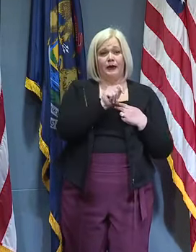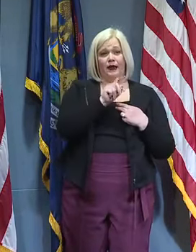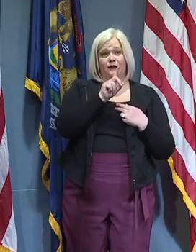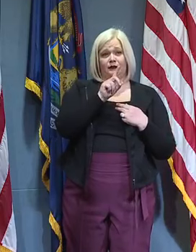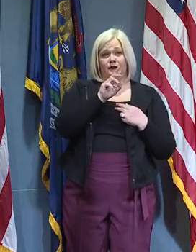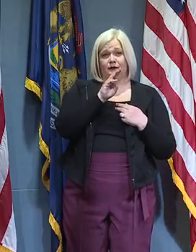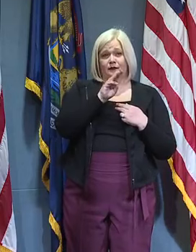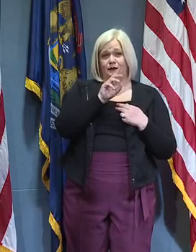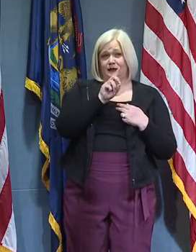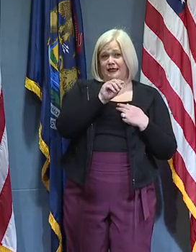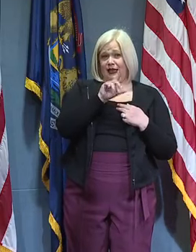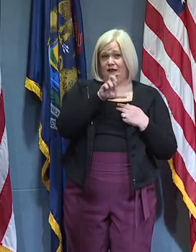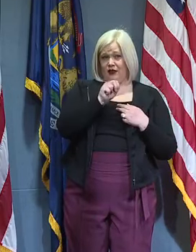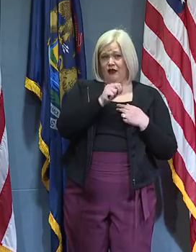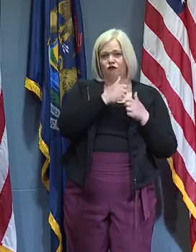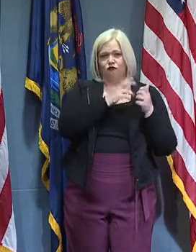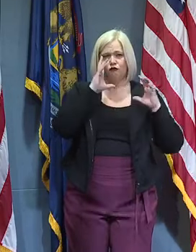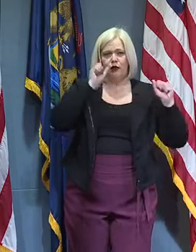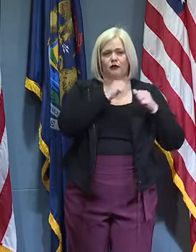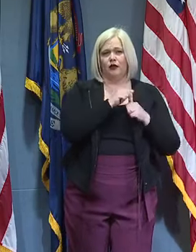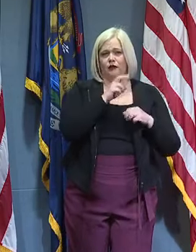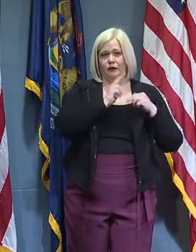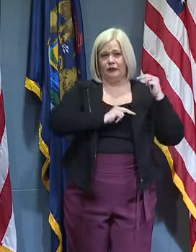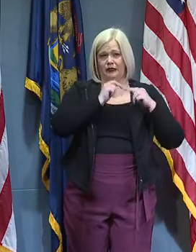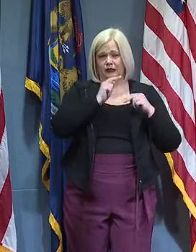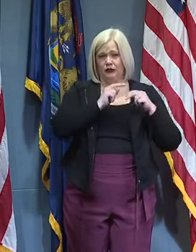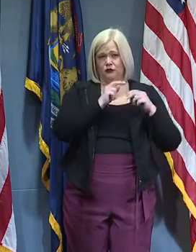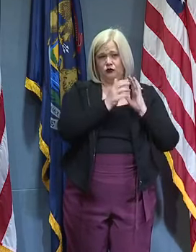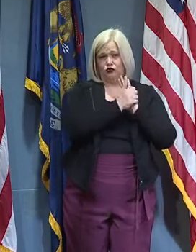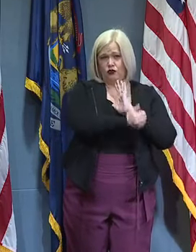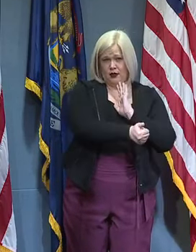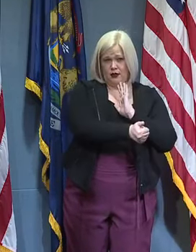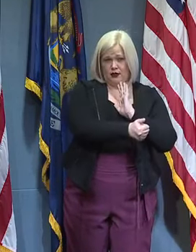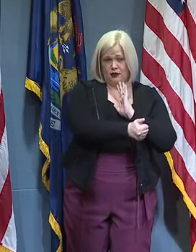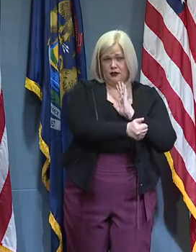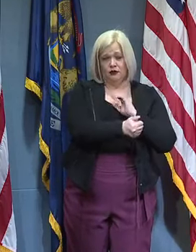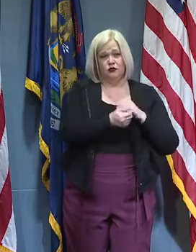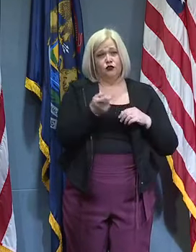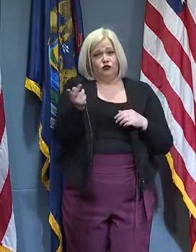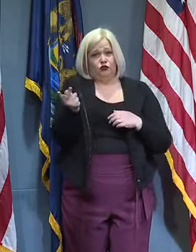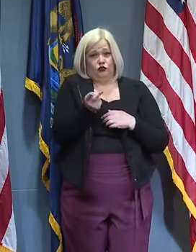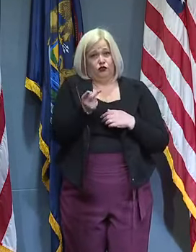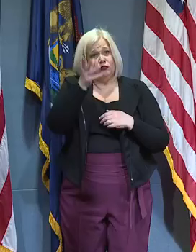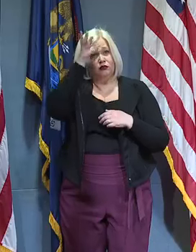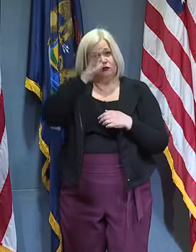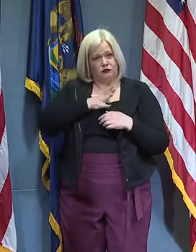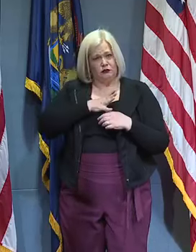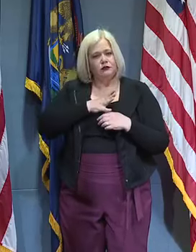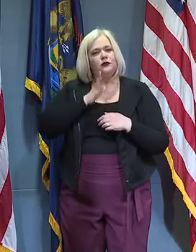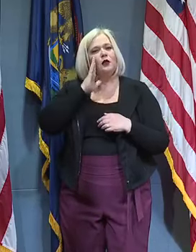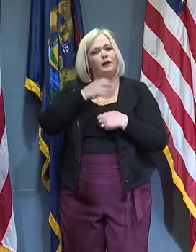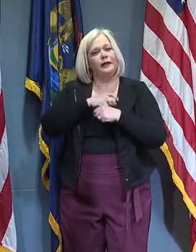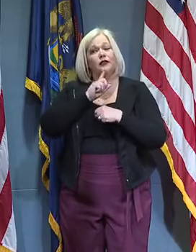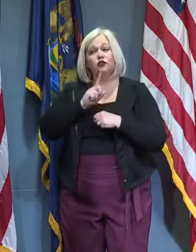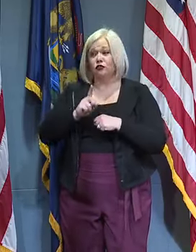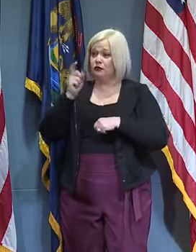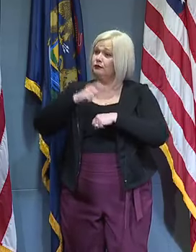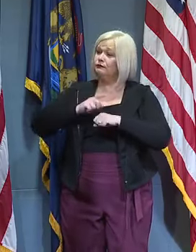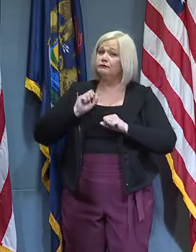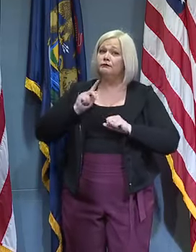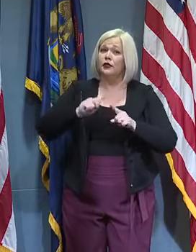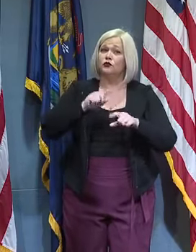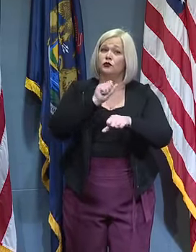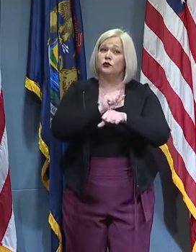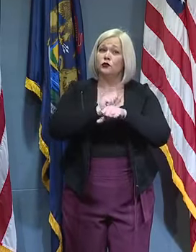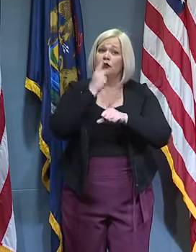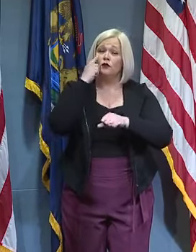treasurer of the Michigan Building Trades. These leaders will help to ensure that Michiganders who go back to work on construction sites